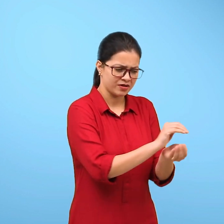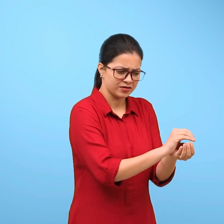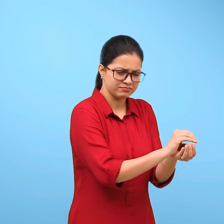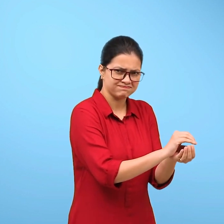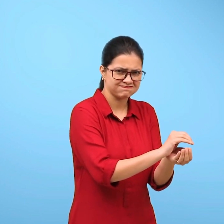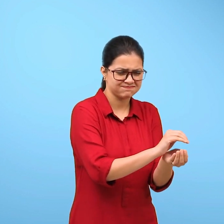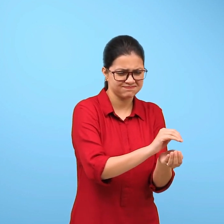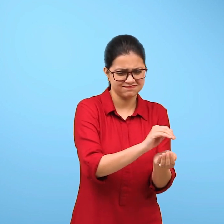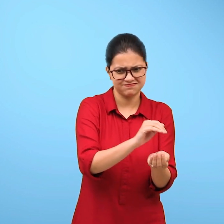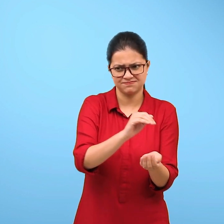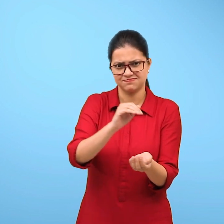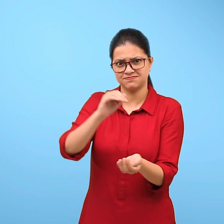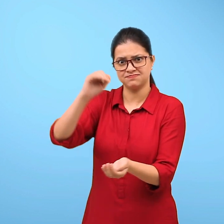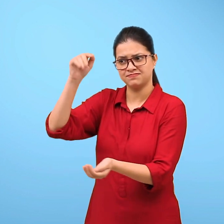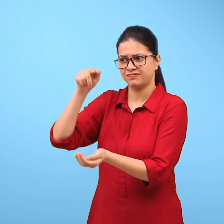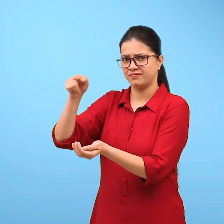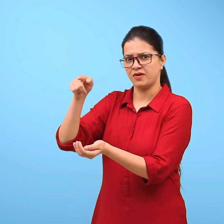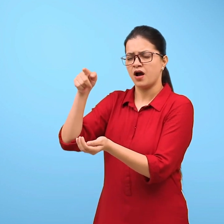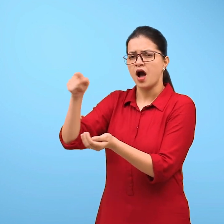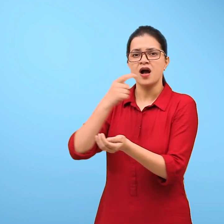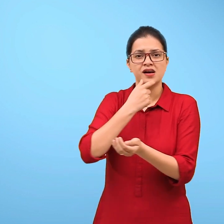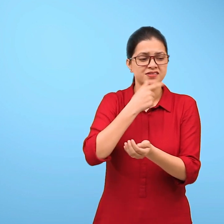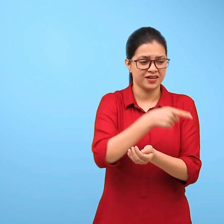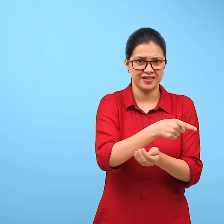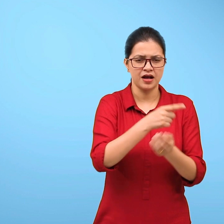The number of bones in the skeleton changes with age.